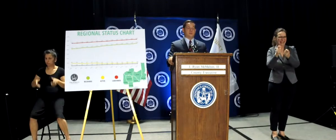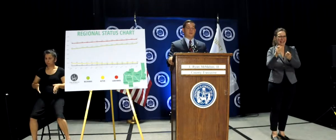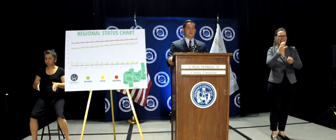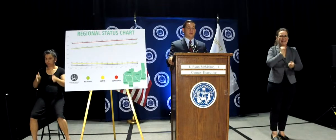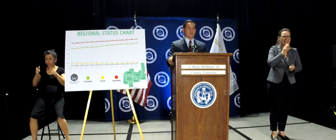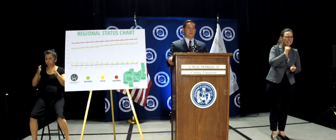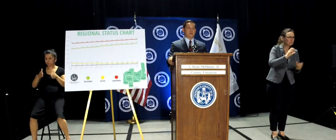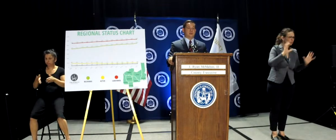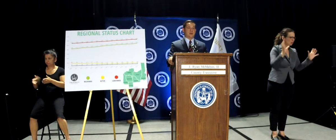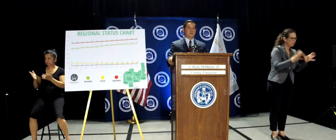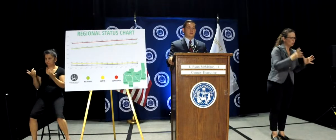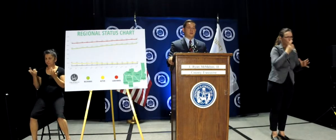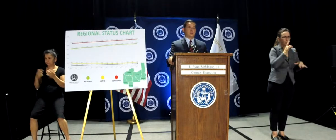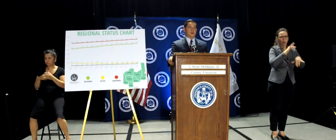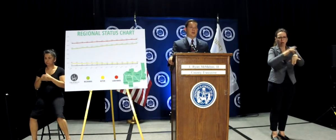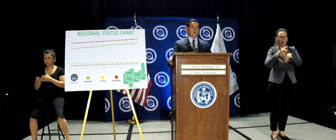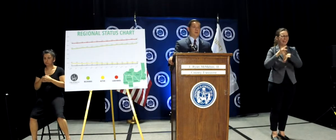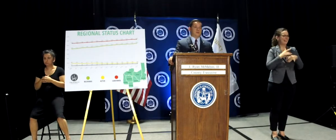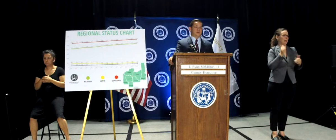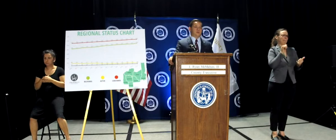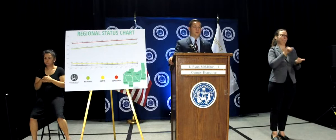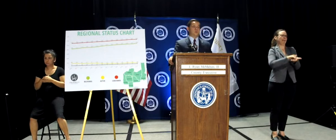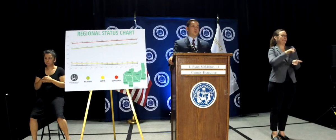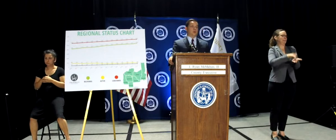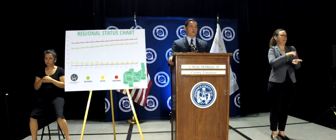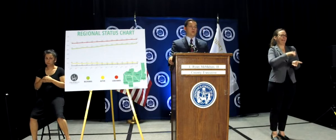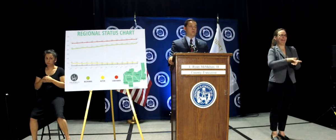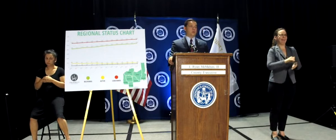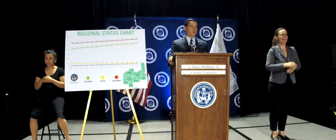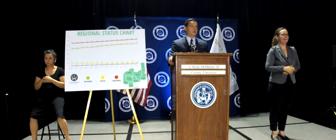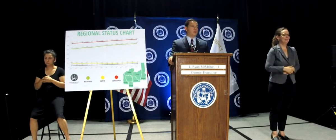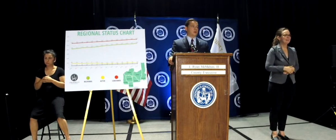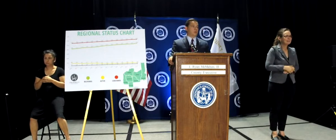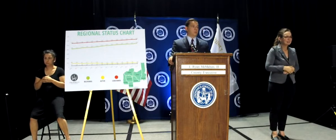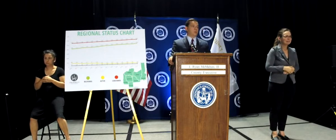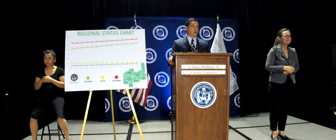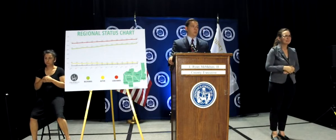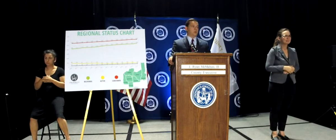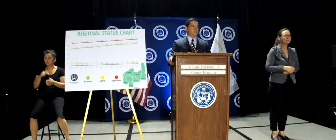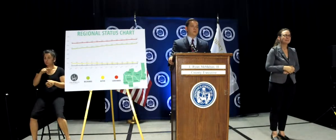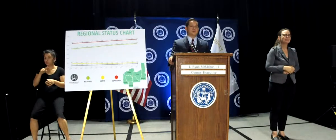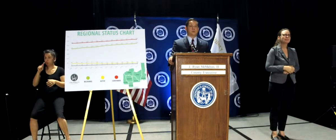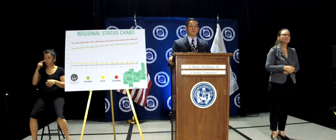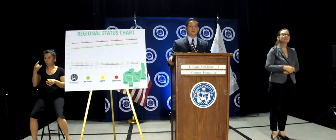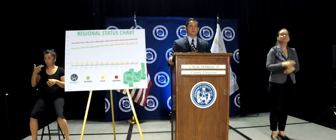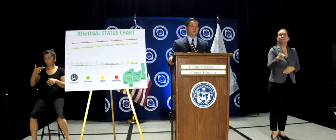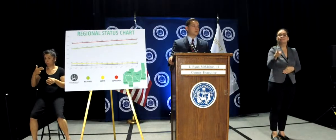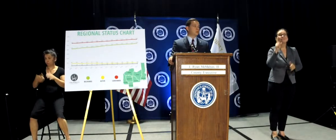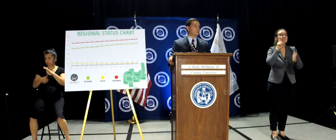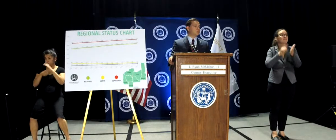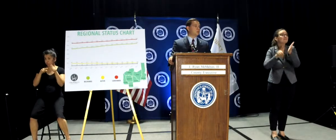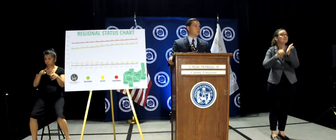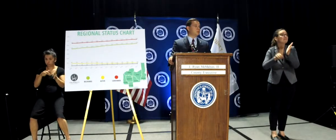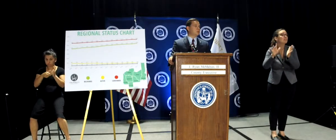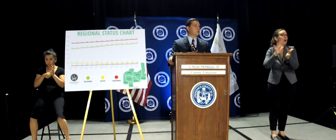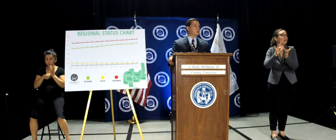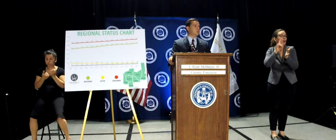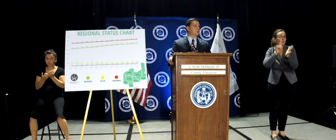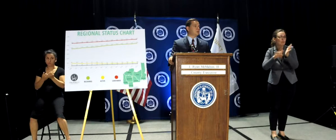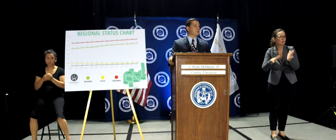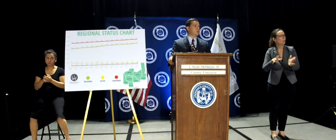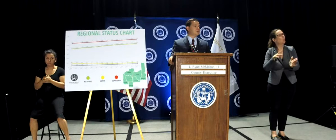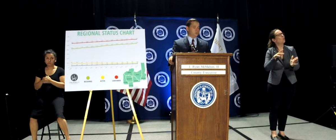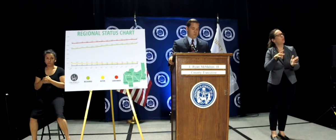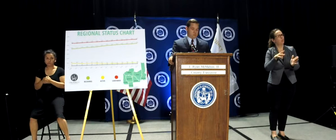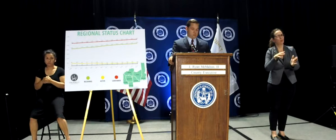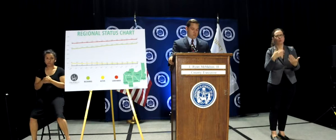of the investigation into the case, and the investigation was thorough and complete, and we didn't put out a press release. How much, I assume you're